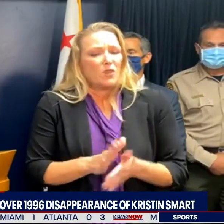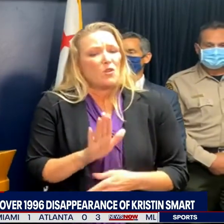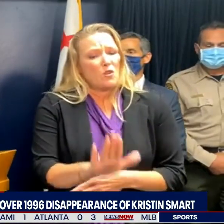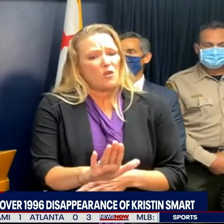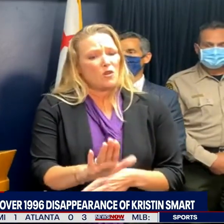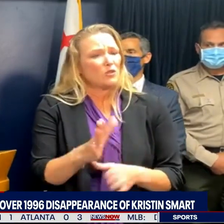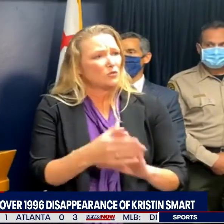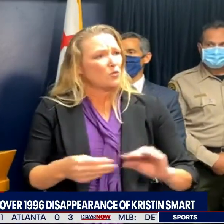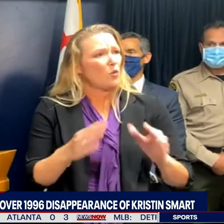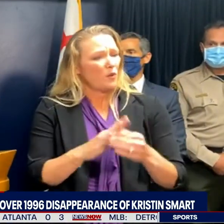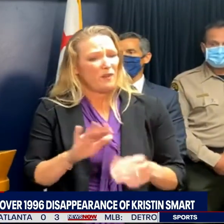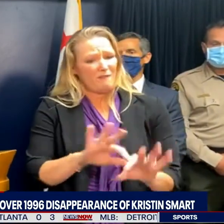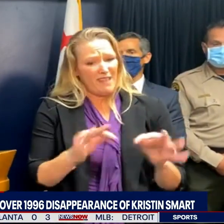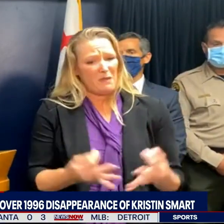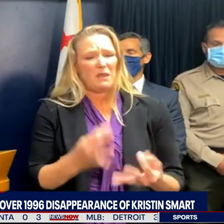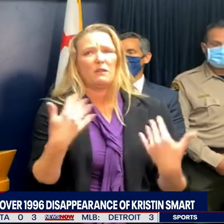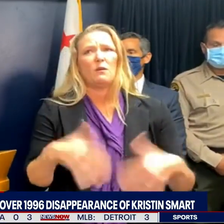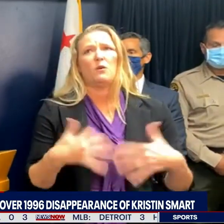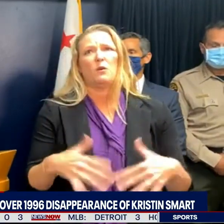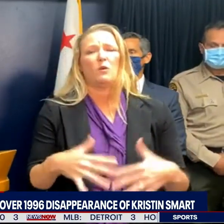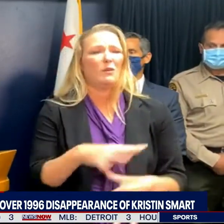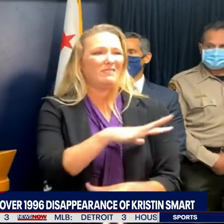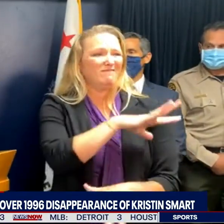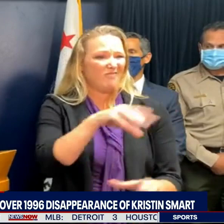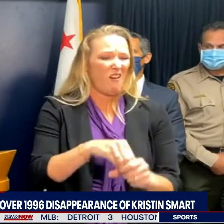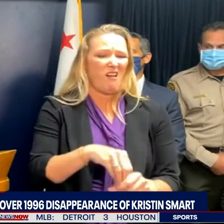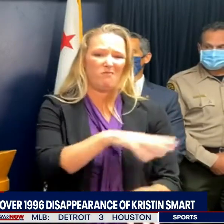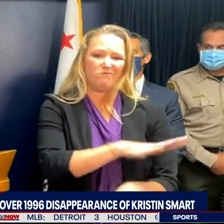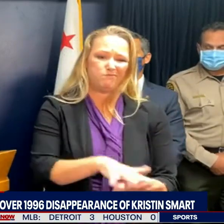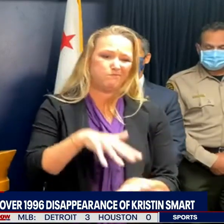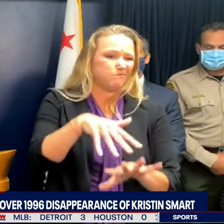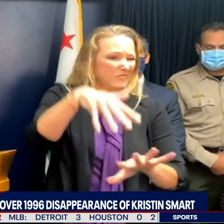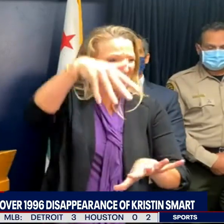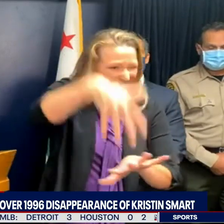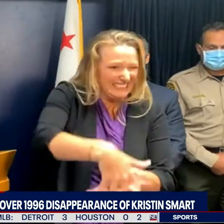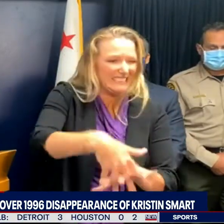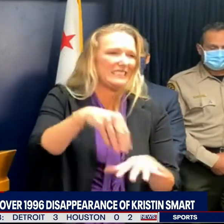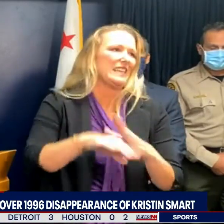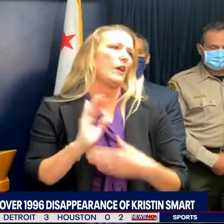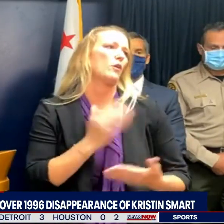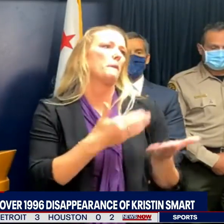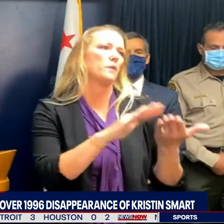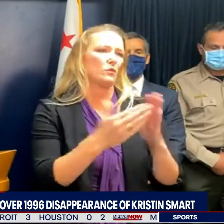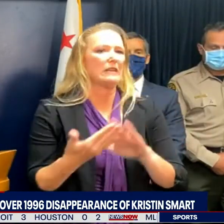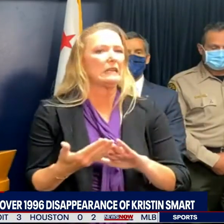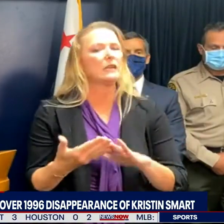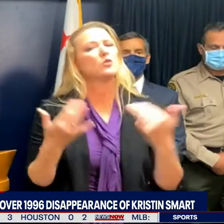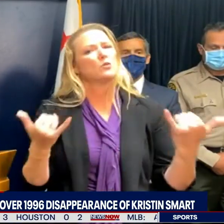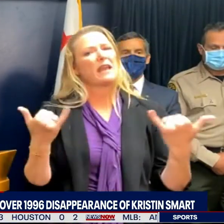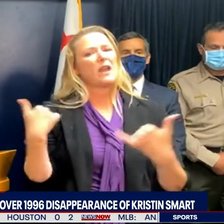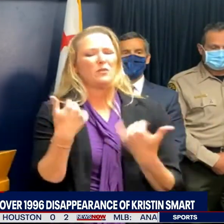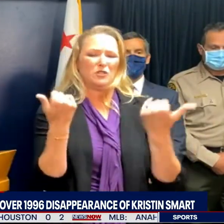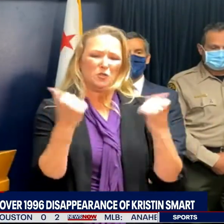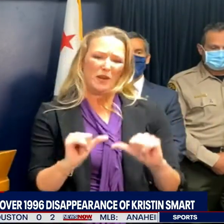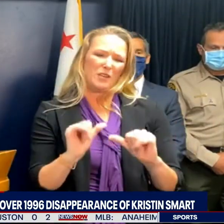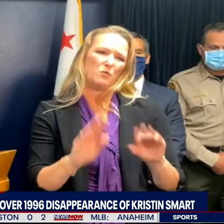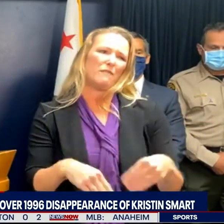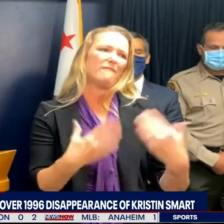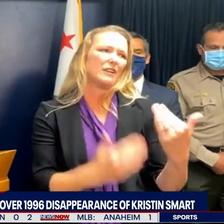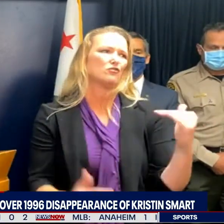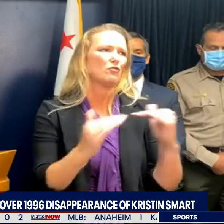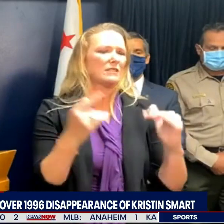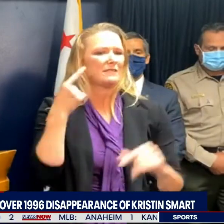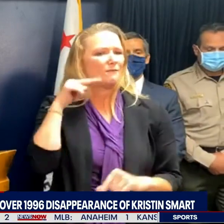of our community. Today we mark the very first move to bring justice to Kristin Smart,